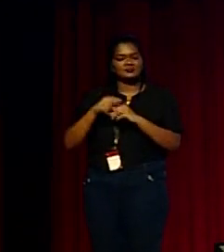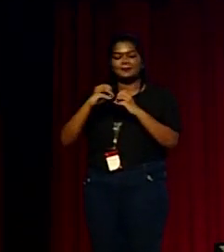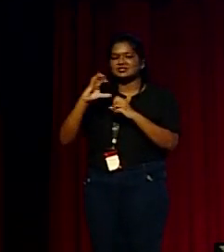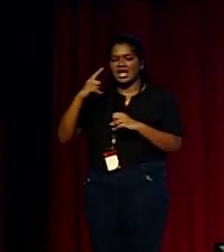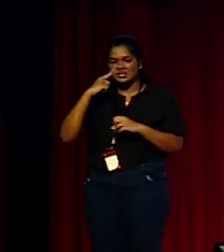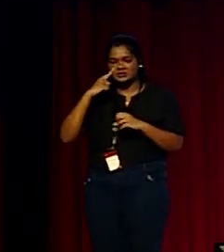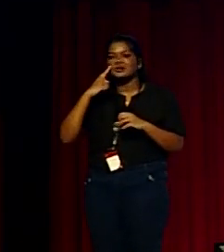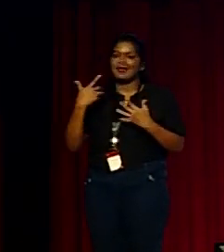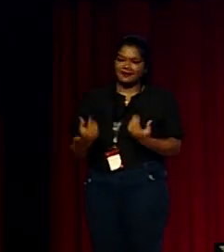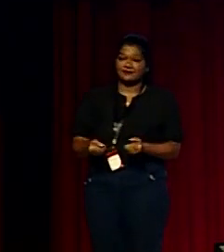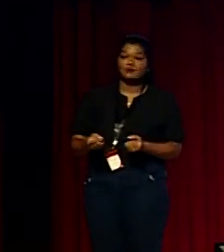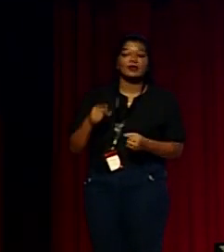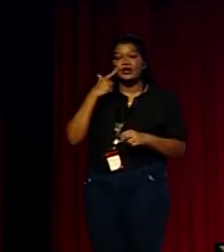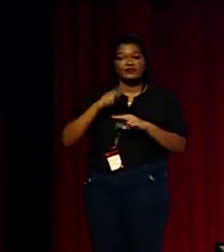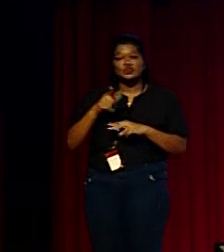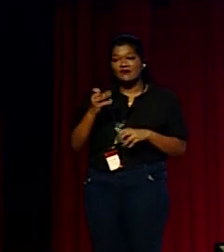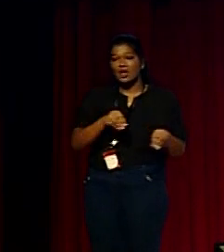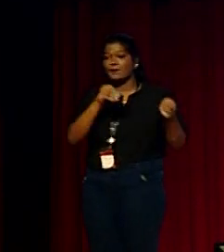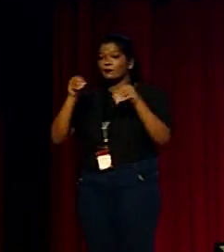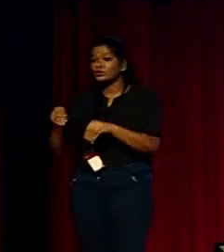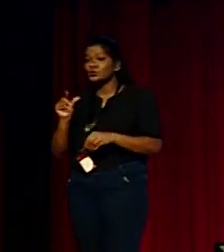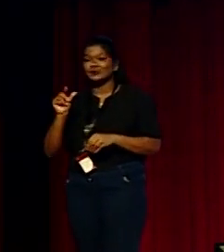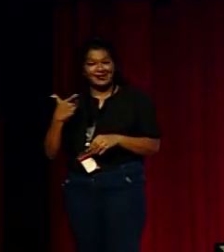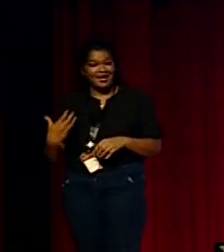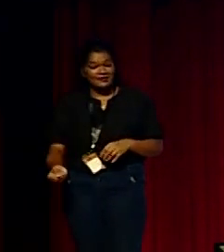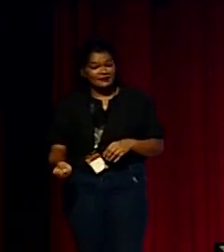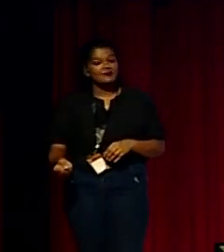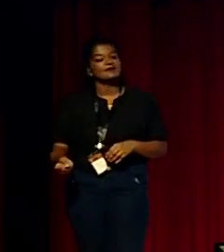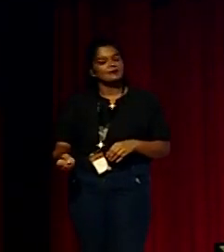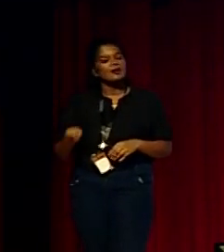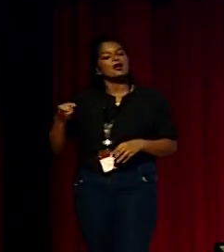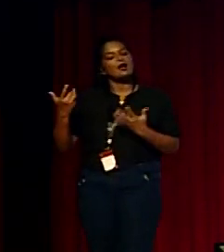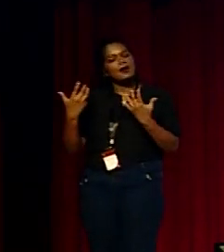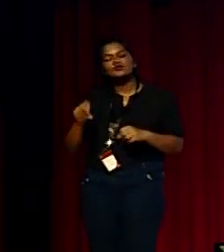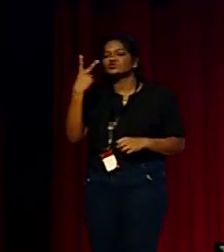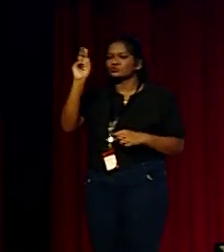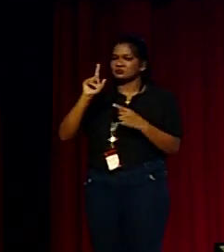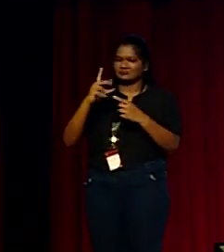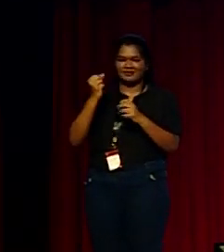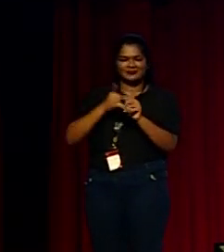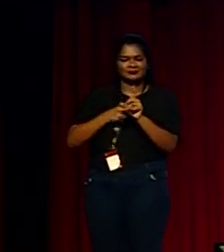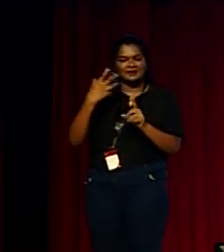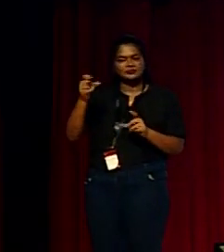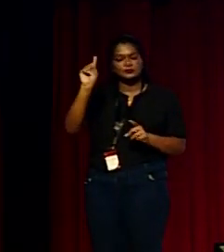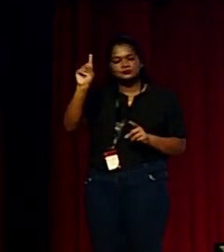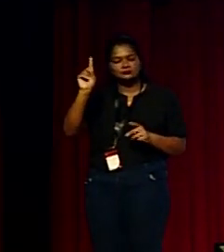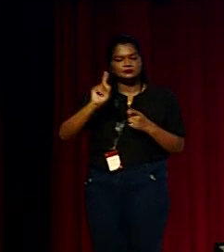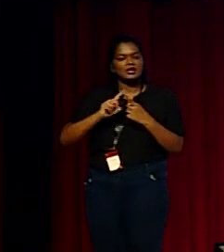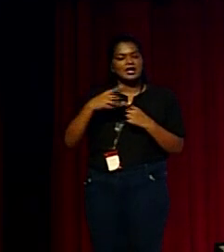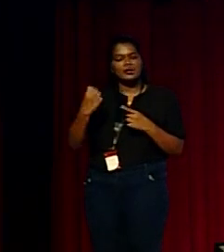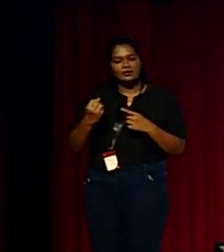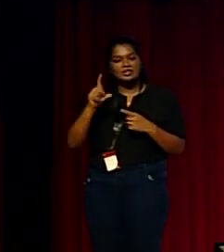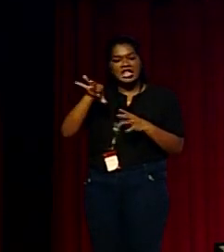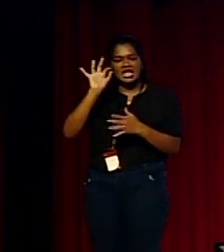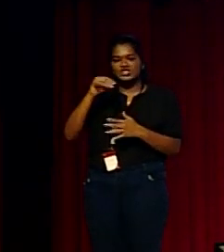subsystem. And if you move into the user error part, so there are 2 types of error can be performed by a user. One